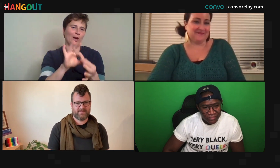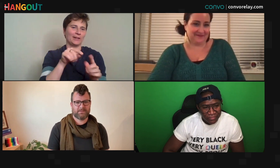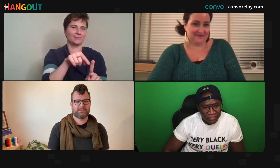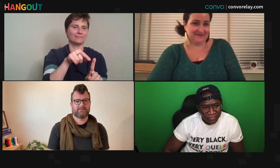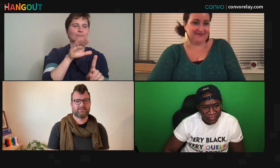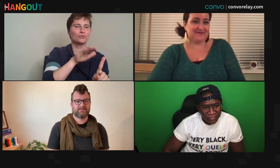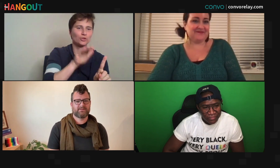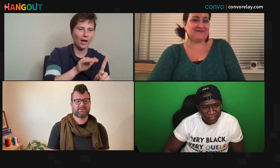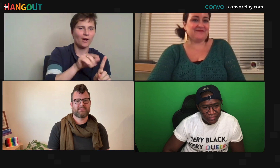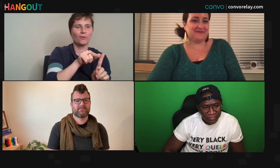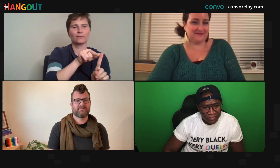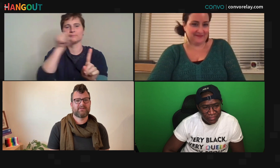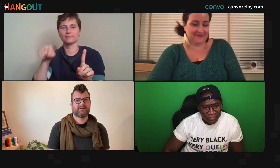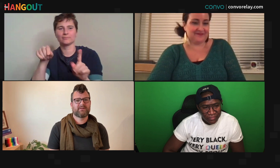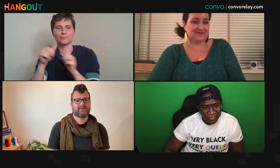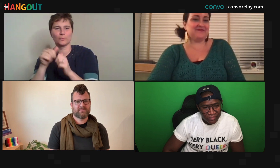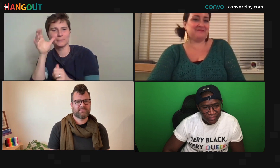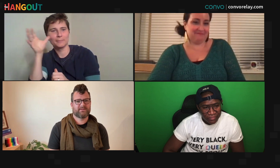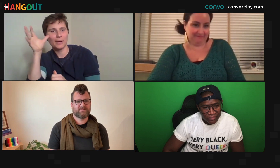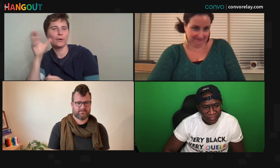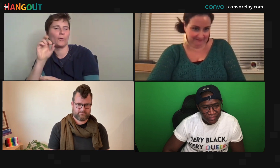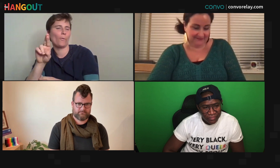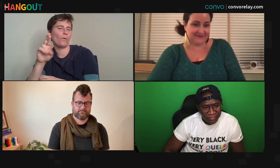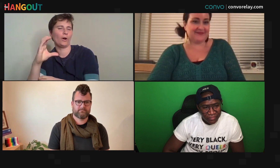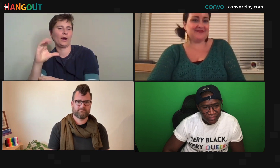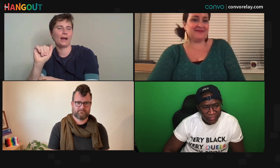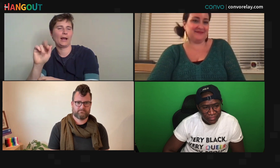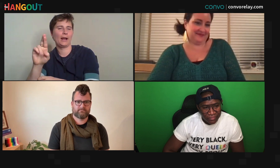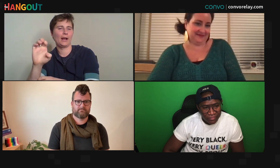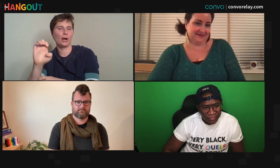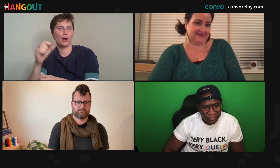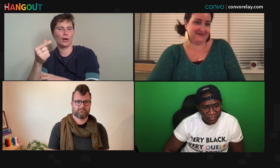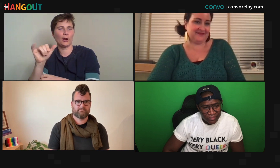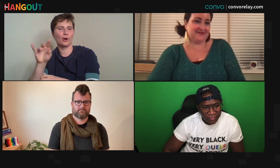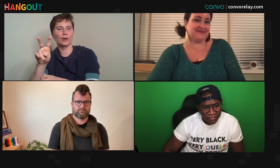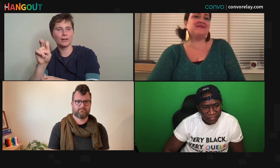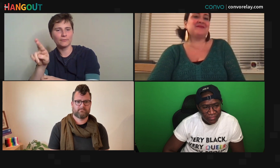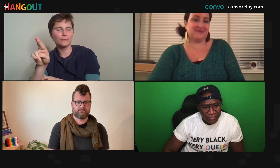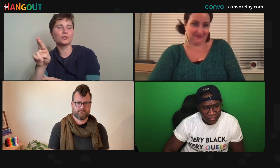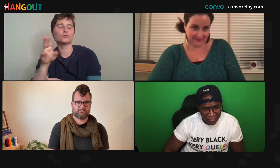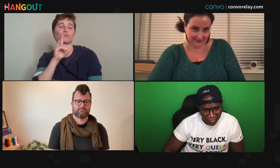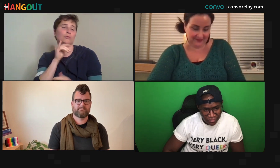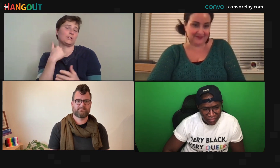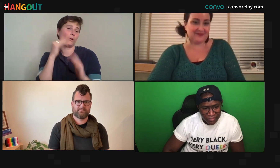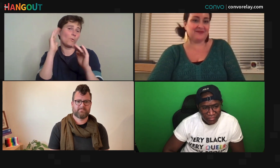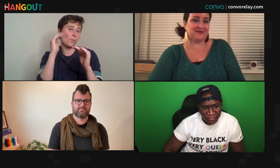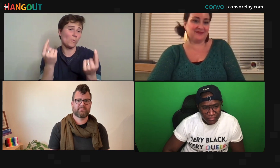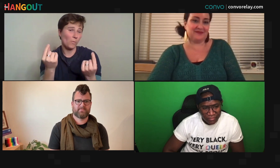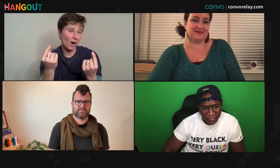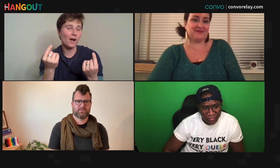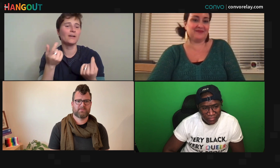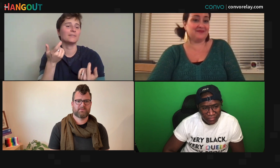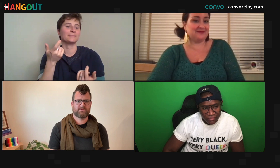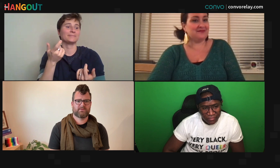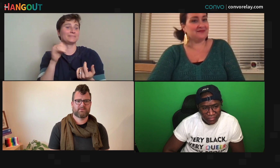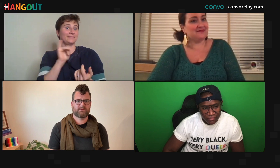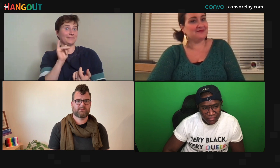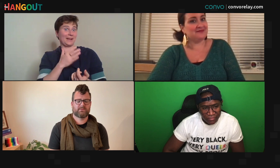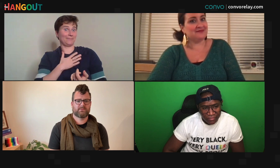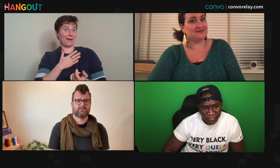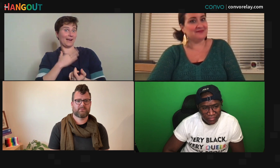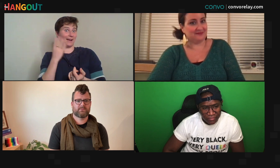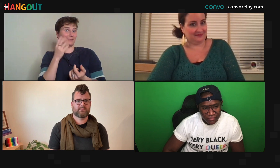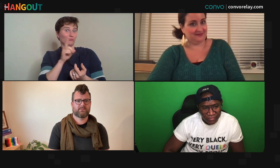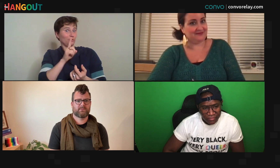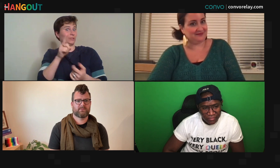here. This book is obviously the concept of a child with a parent or caregiver.